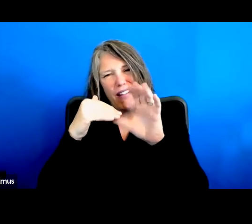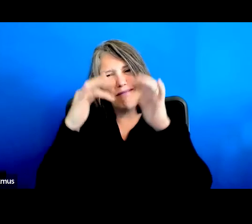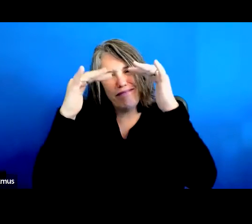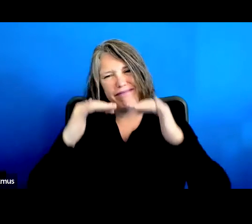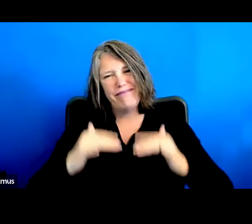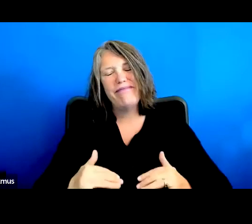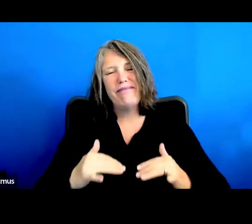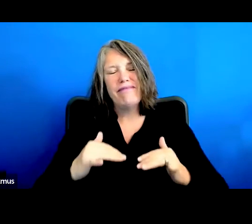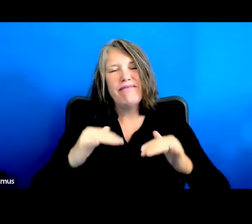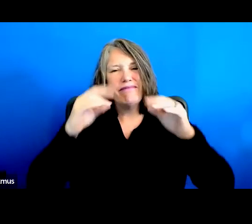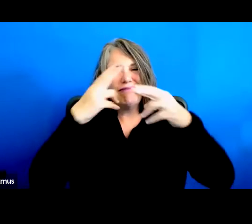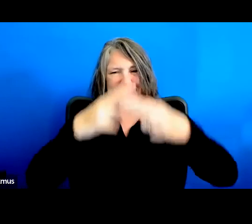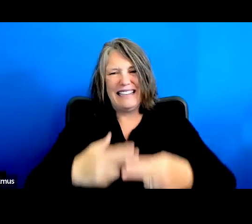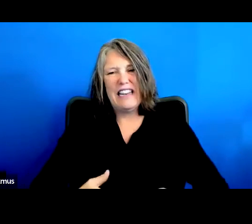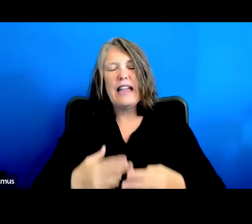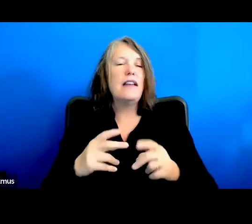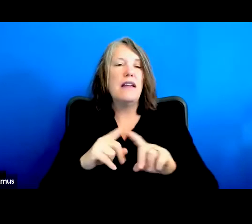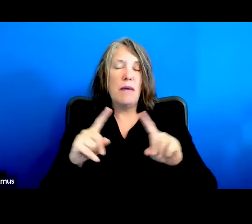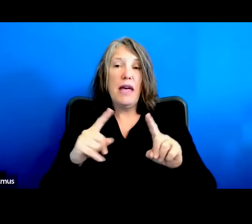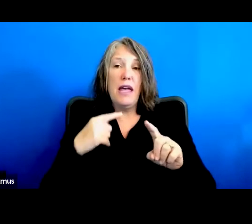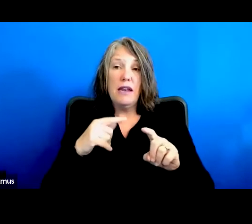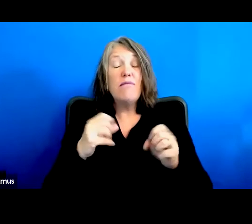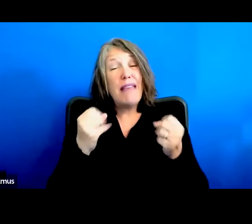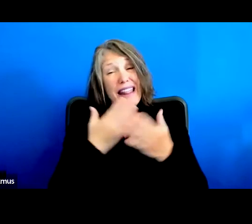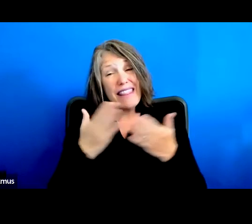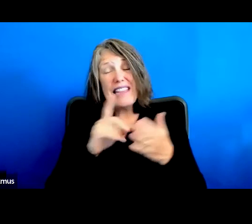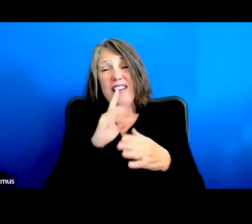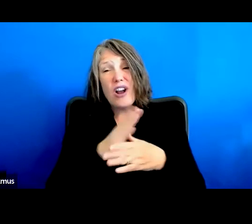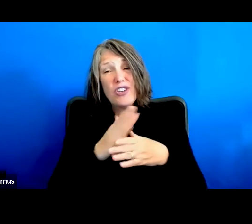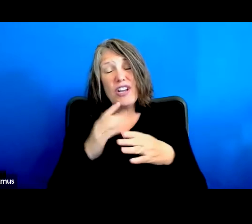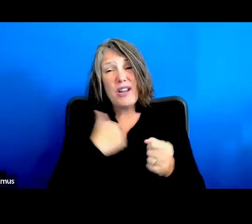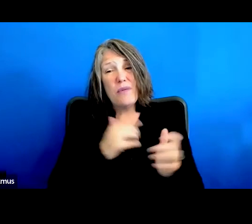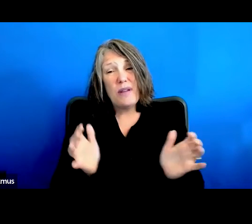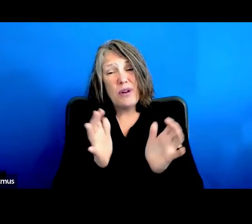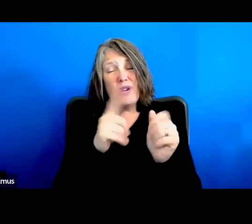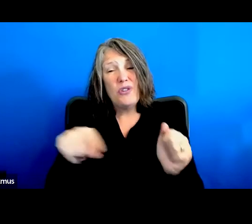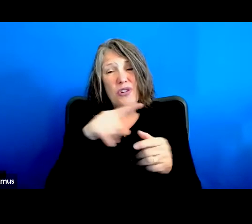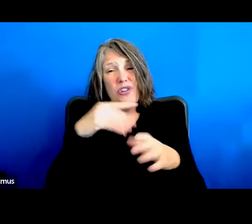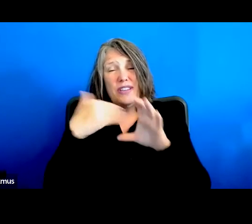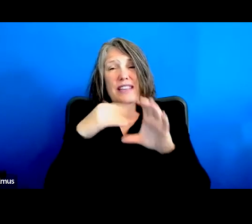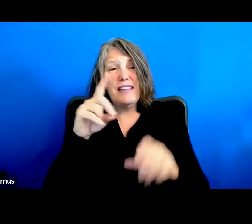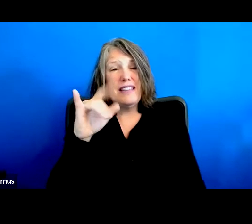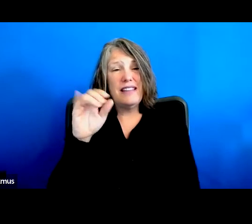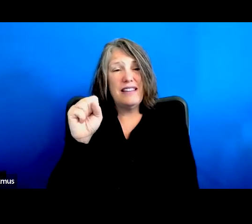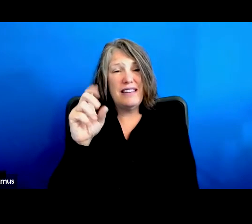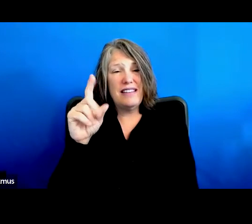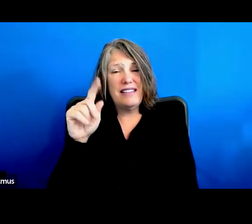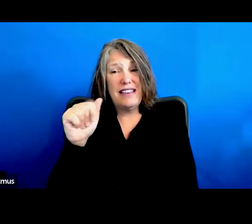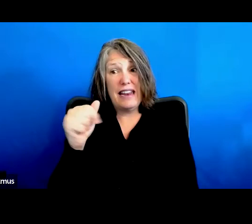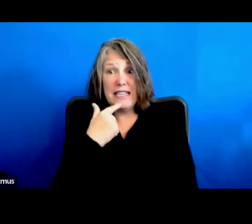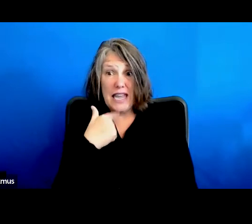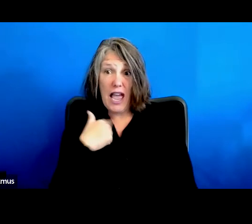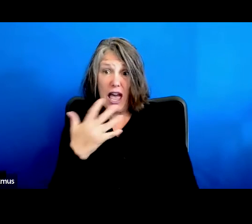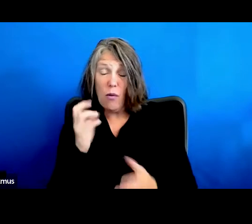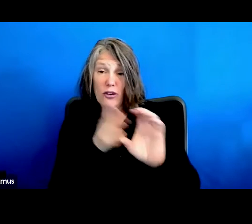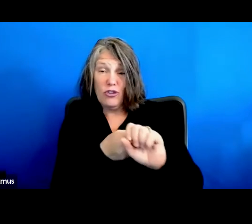stuff and that gets shared on it. And we would encourage everyone to just email DisDATA and say, hey, I just want to join. And